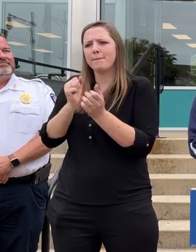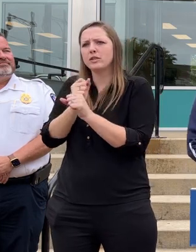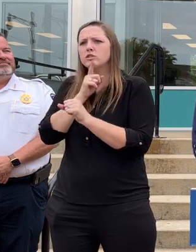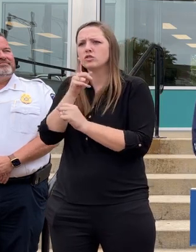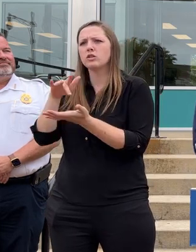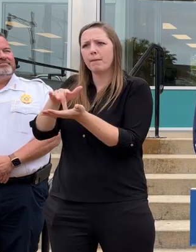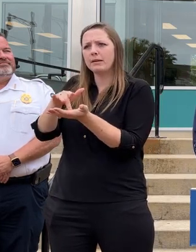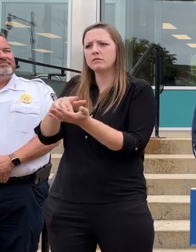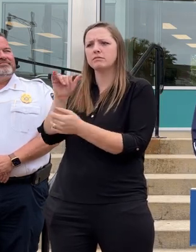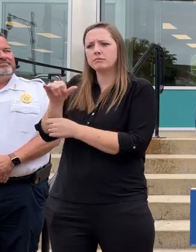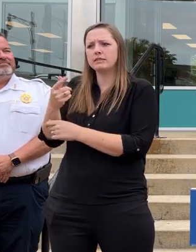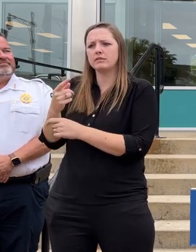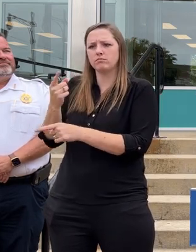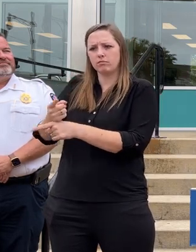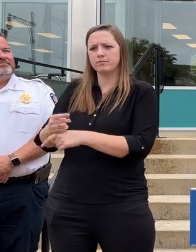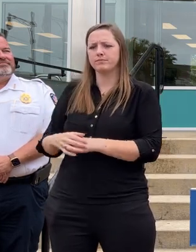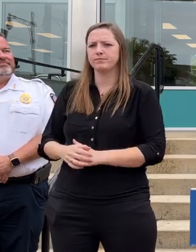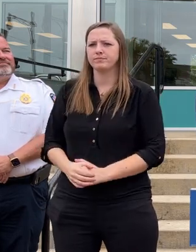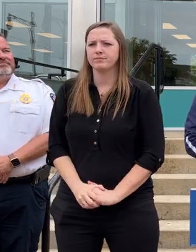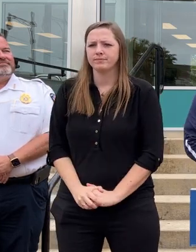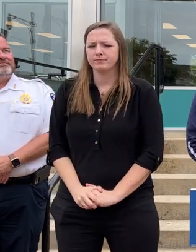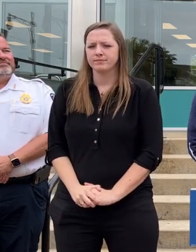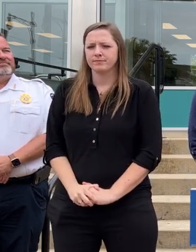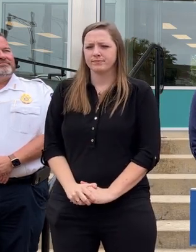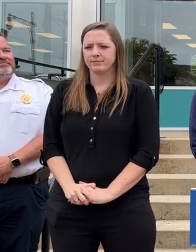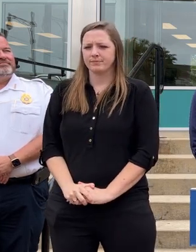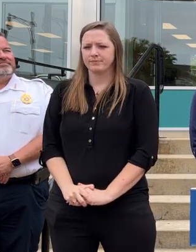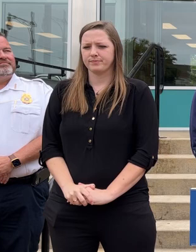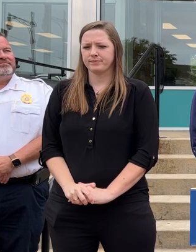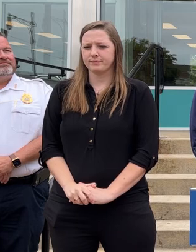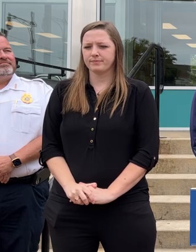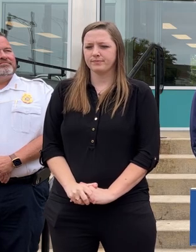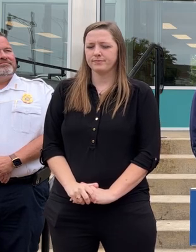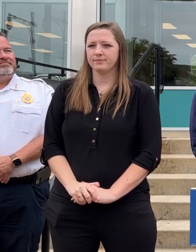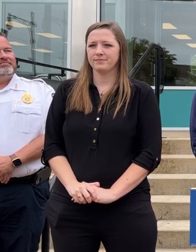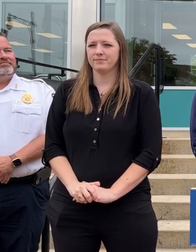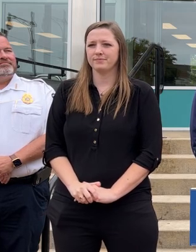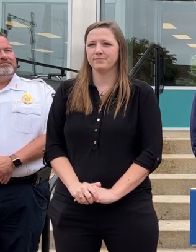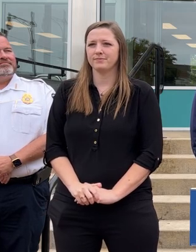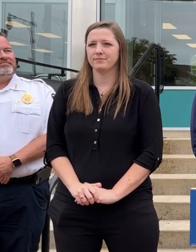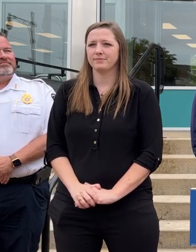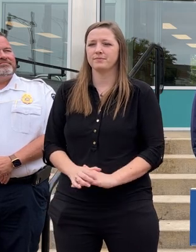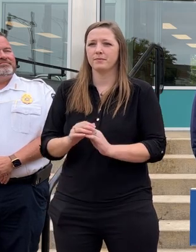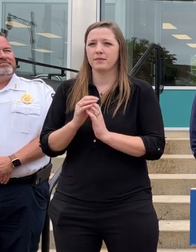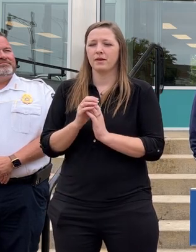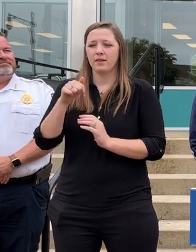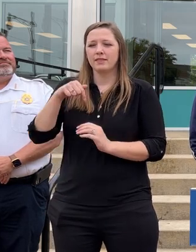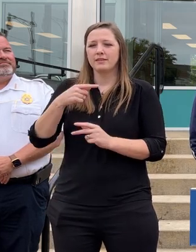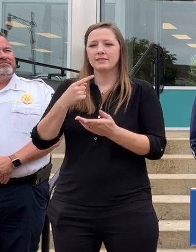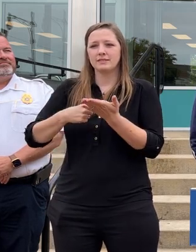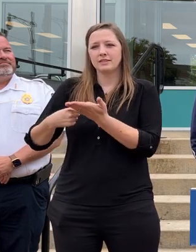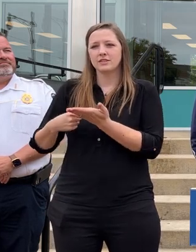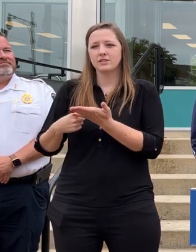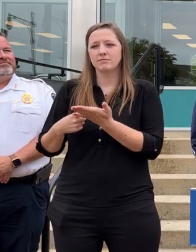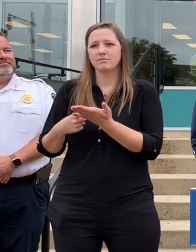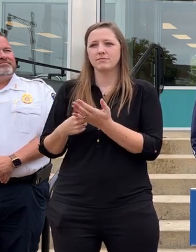a plan to take care of that medication that you need to take every day. So this discussion that you have with